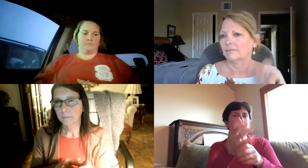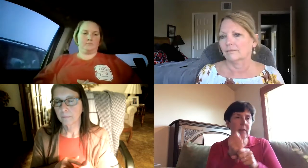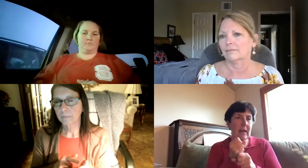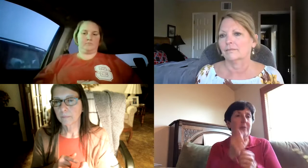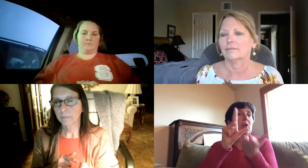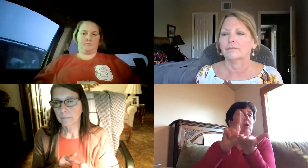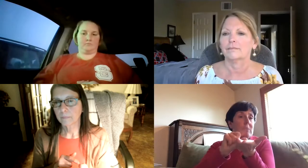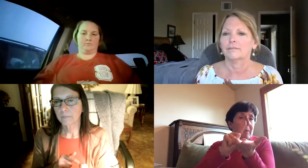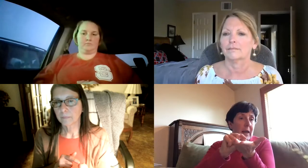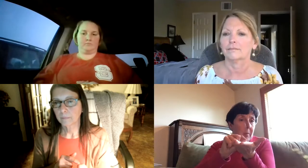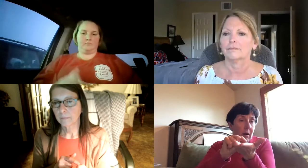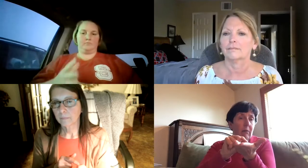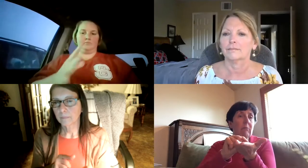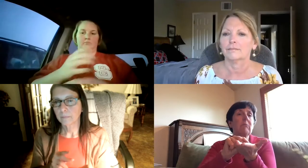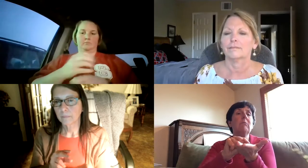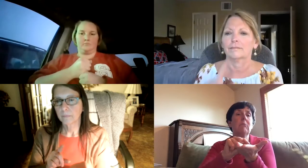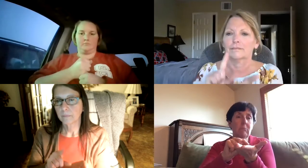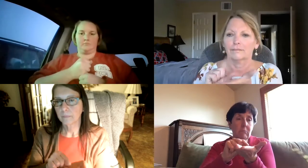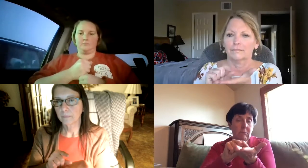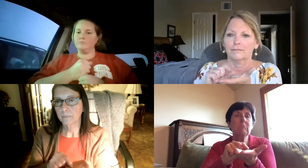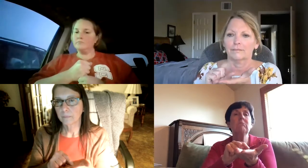Did you get the newspaper?